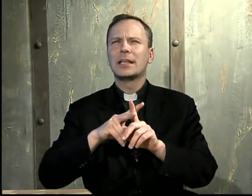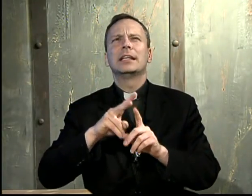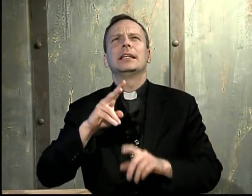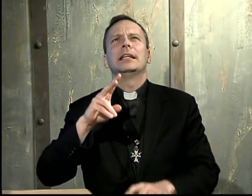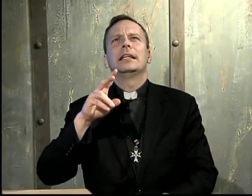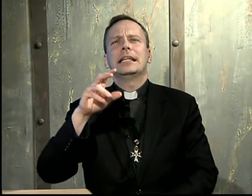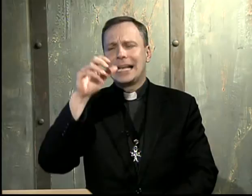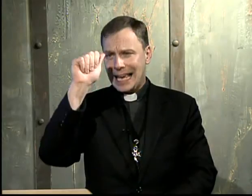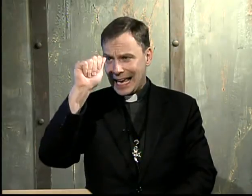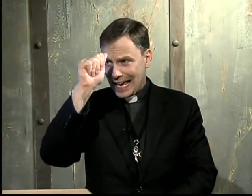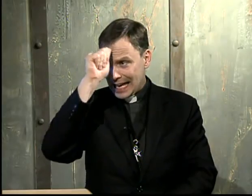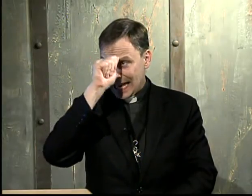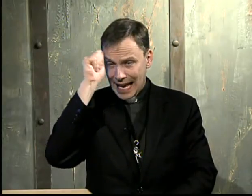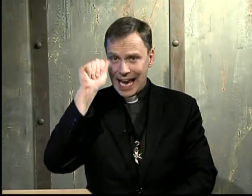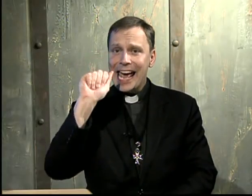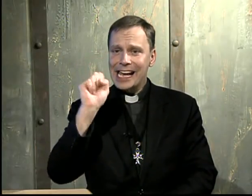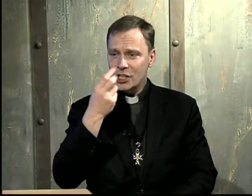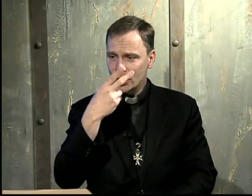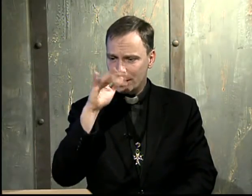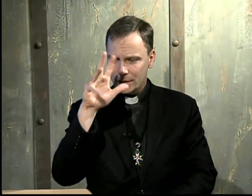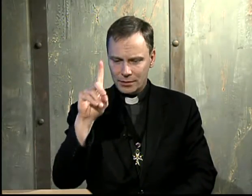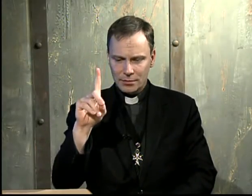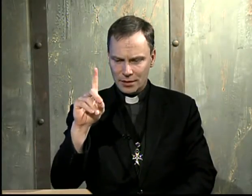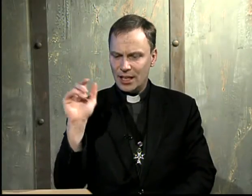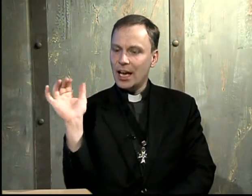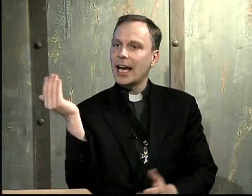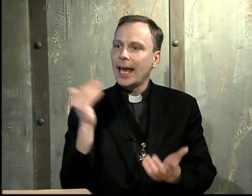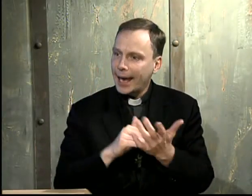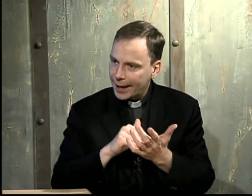later on, during my first assignment in Ashland,